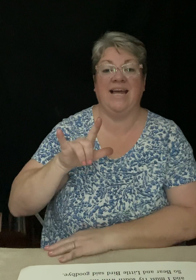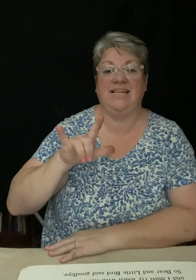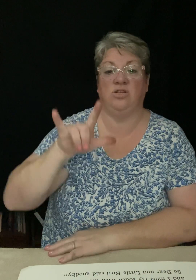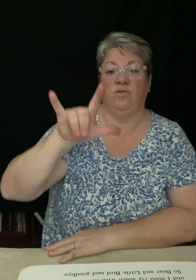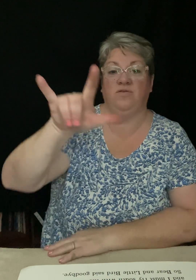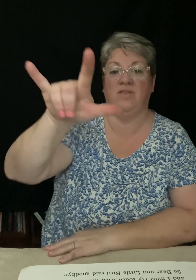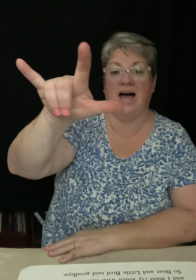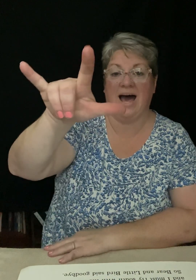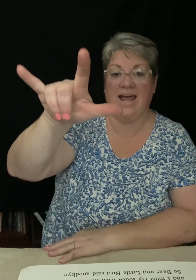need to